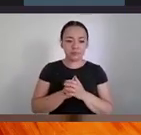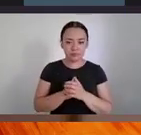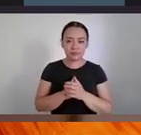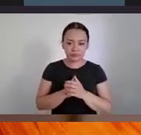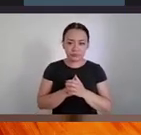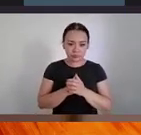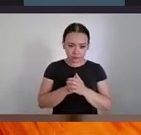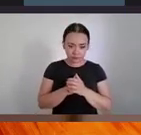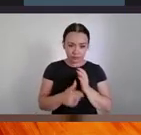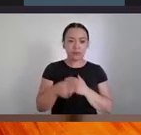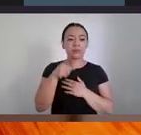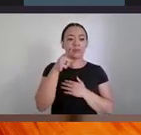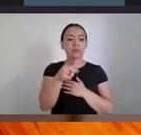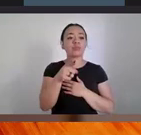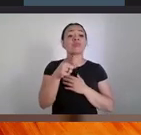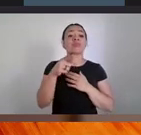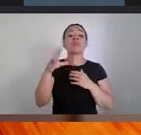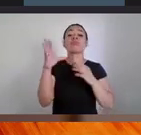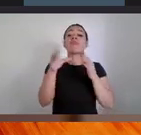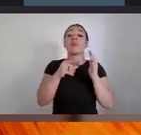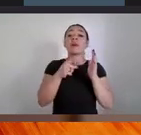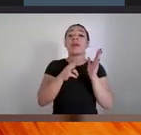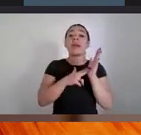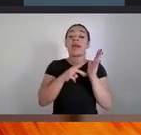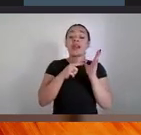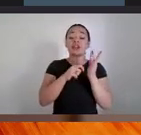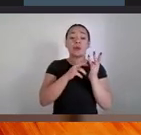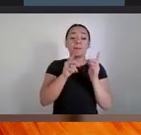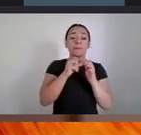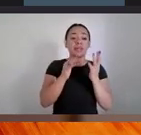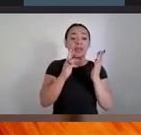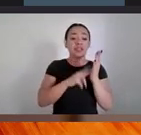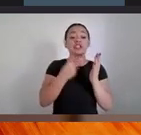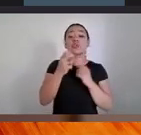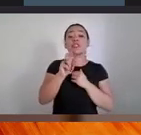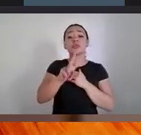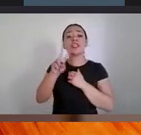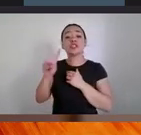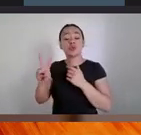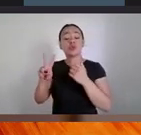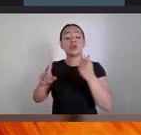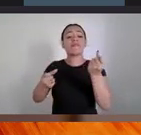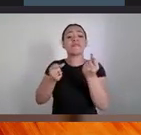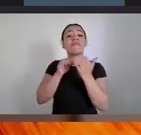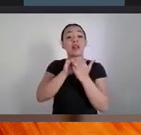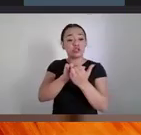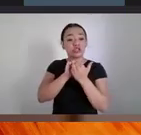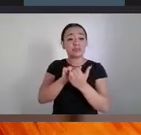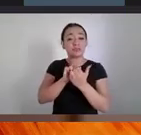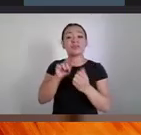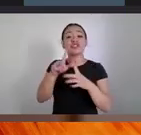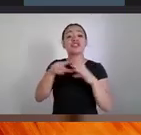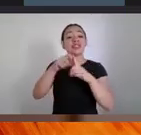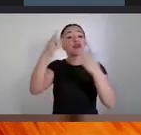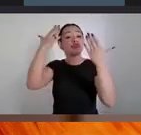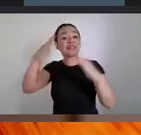This photograph is from Anna Thompson's 2022 fellowship, which supported Anna to undertake a residency in New York